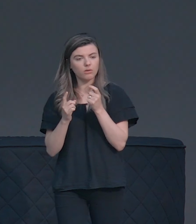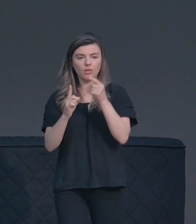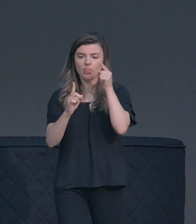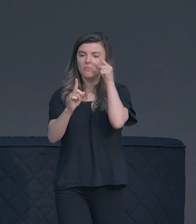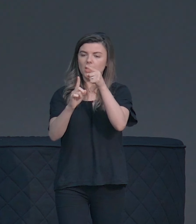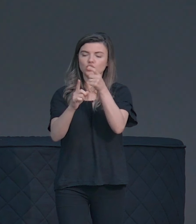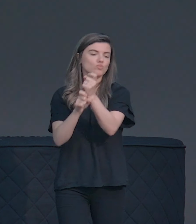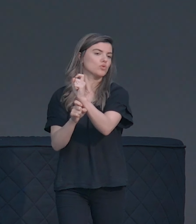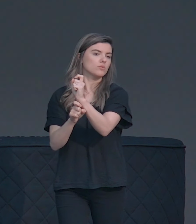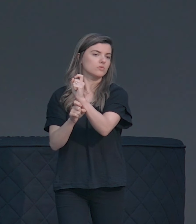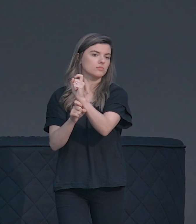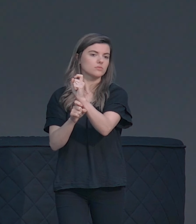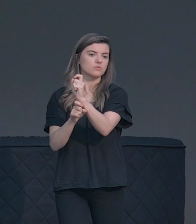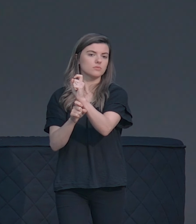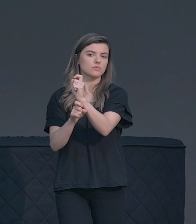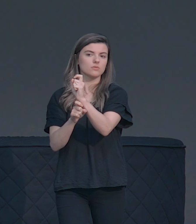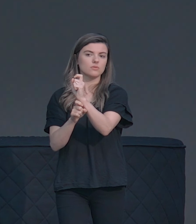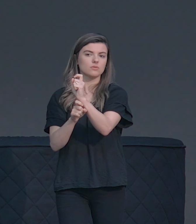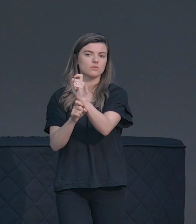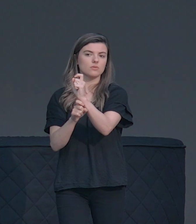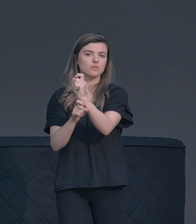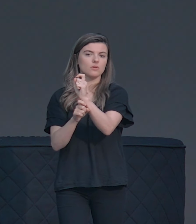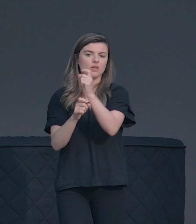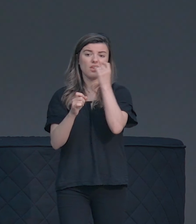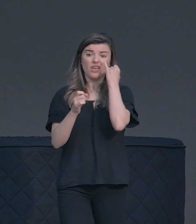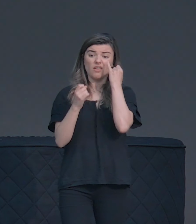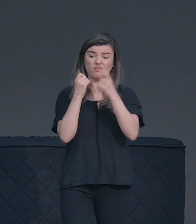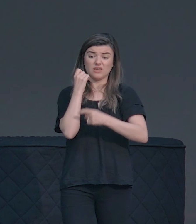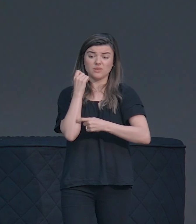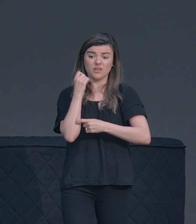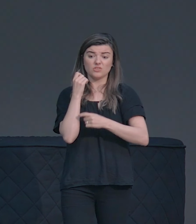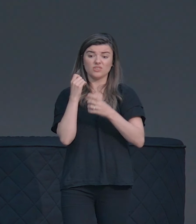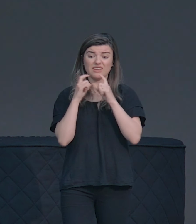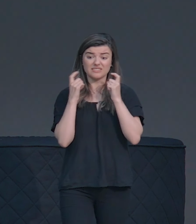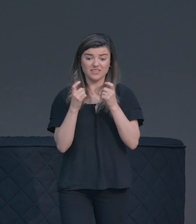give in will be to stray from the will of the Father.